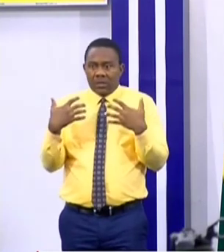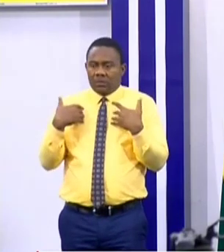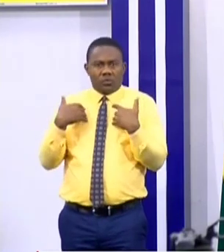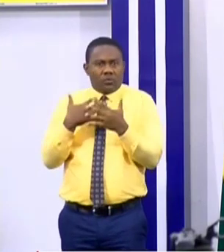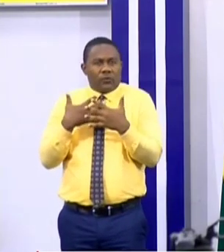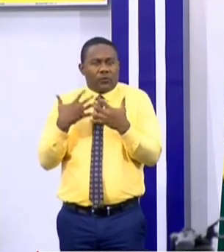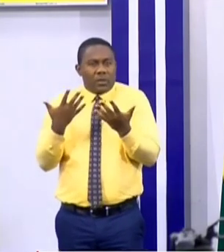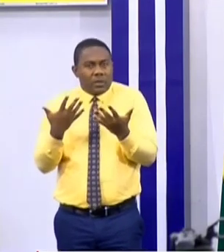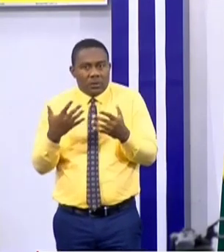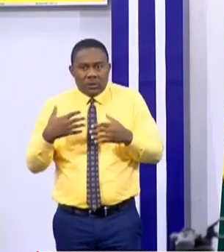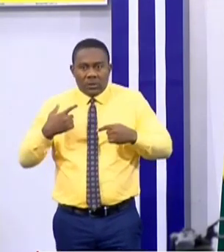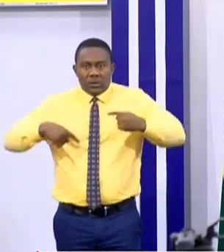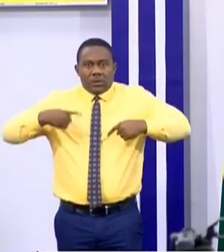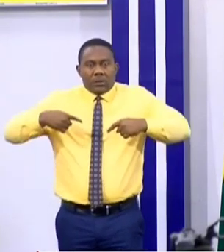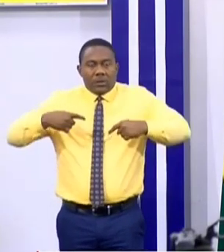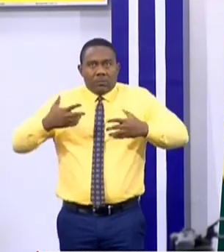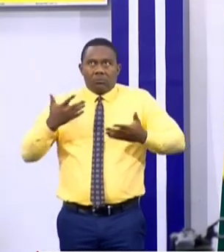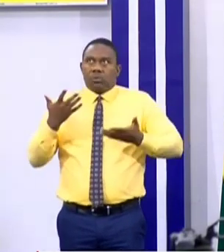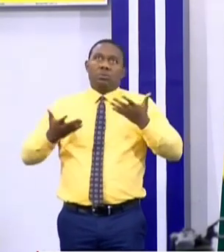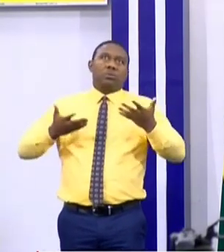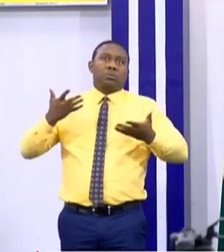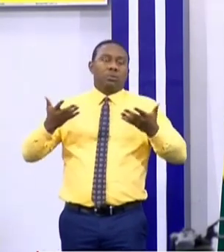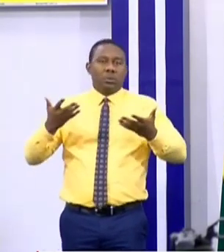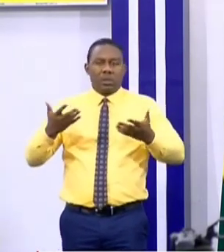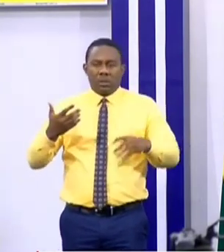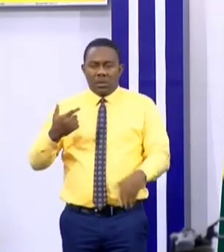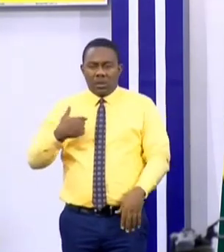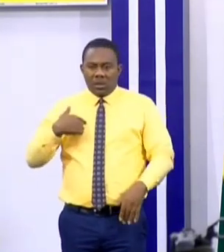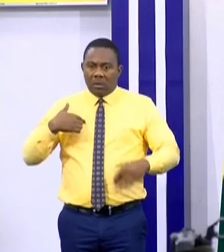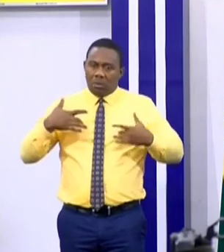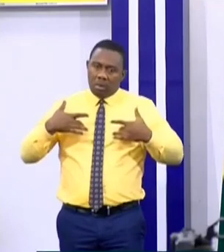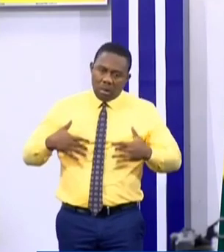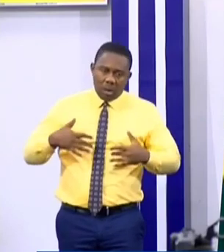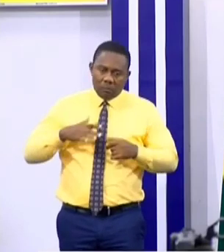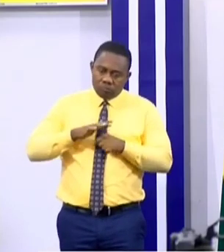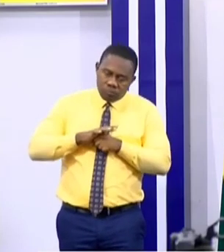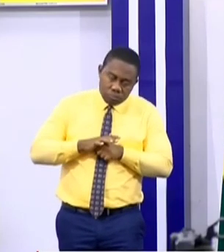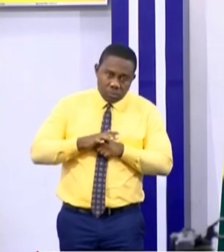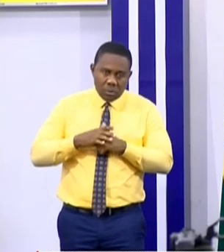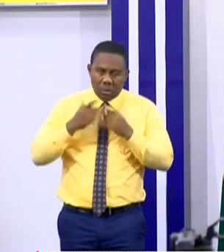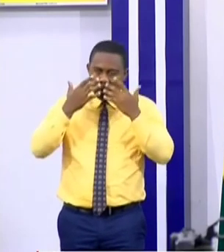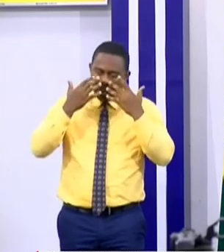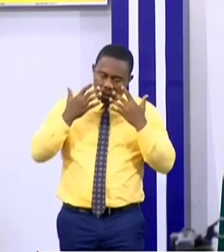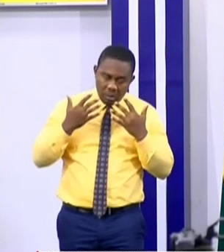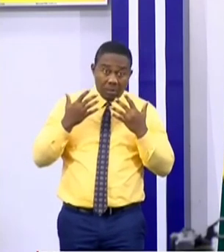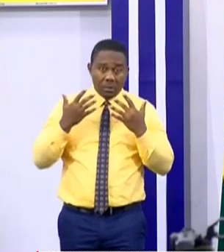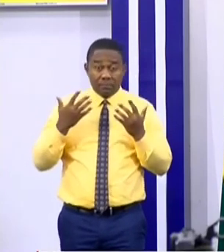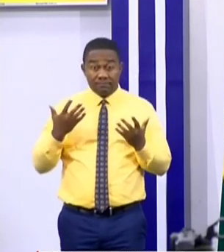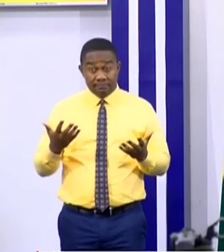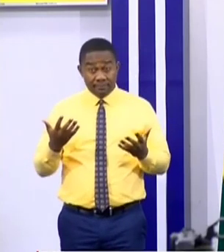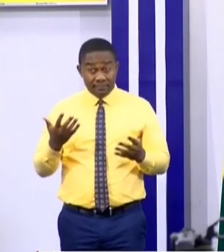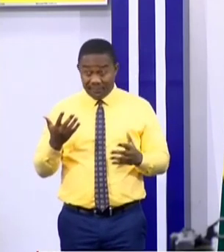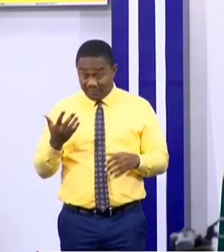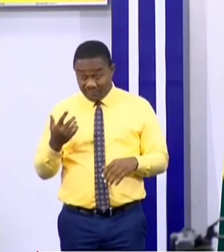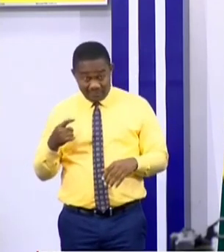anxiety, helplessness, some signs of depression. And I think all of us may have